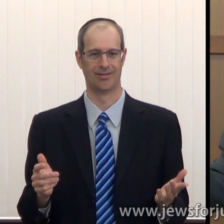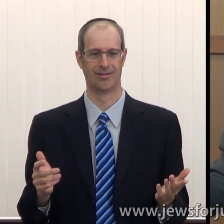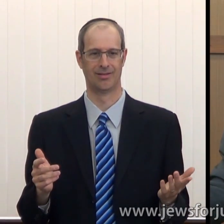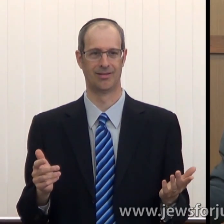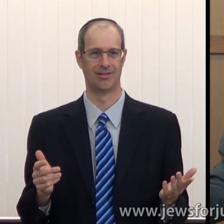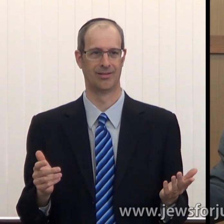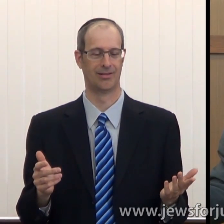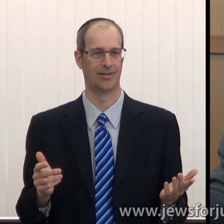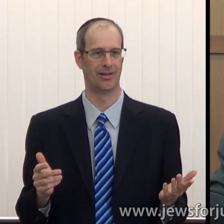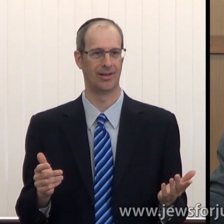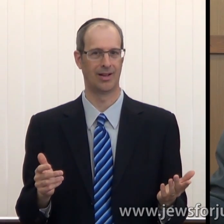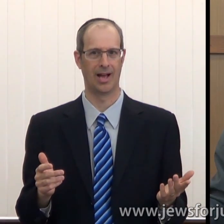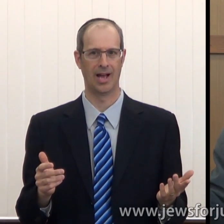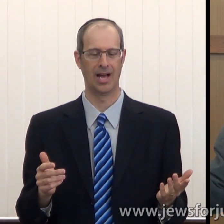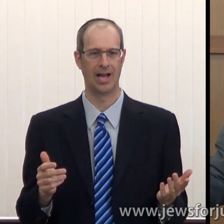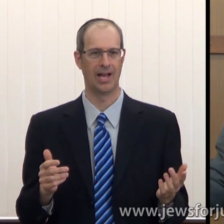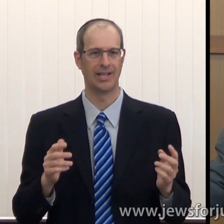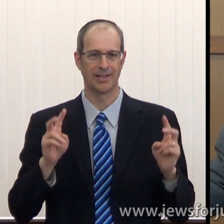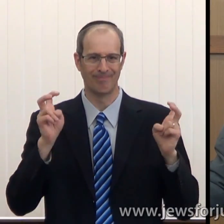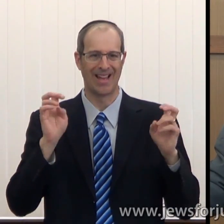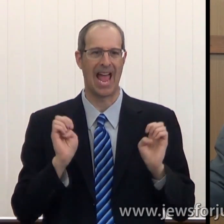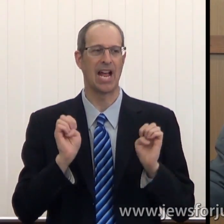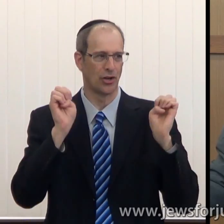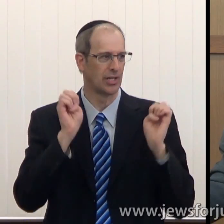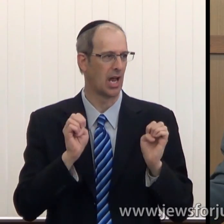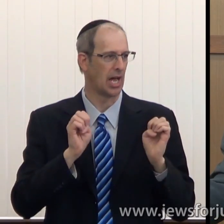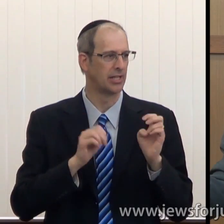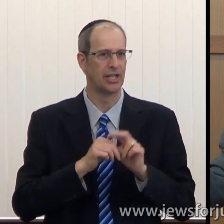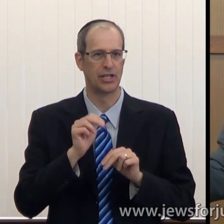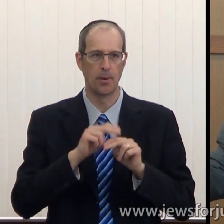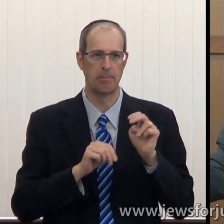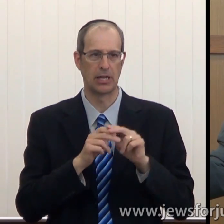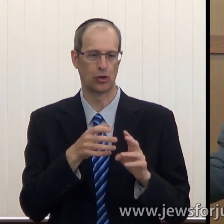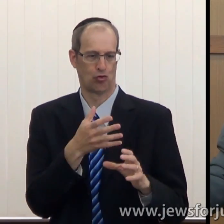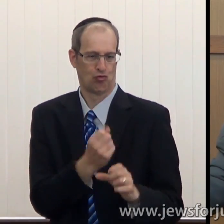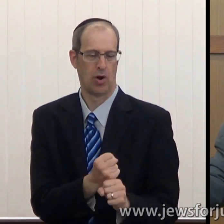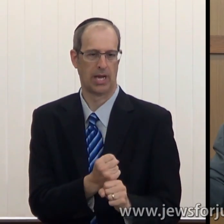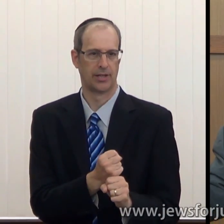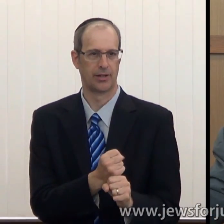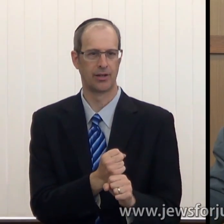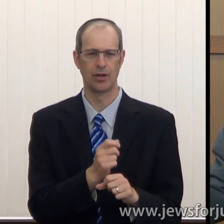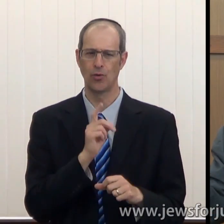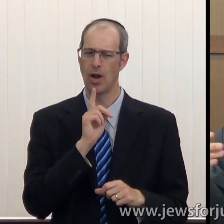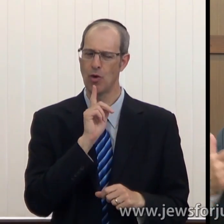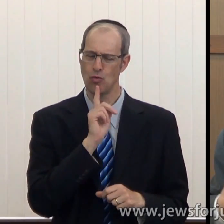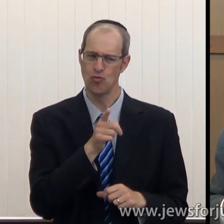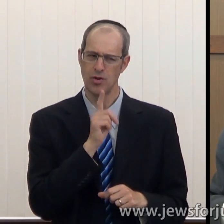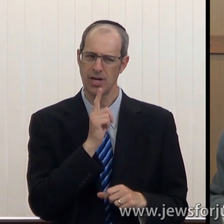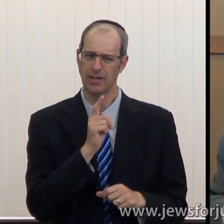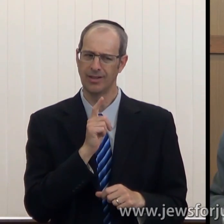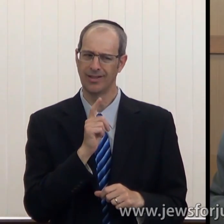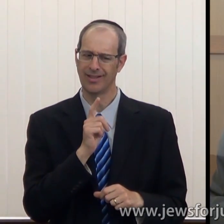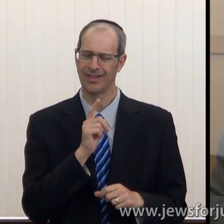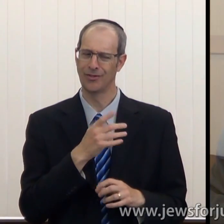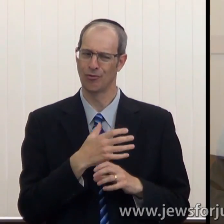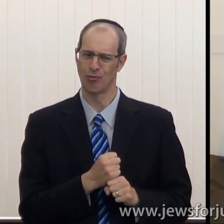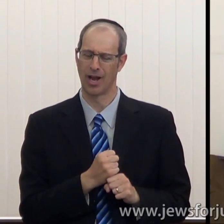It's an exercise to build trust. Do I really trust that my friend will be there